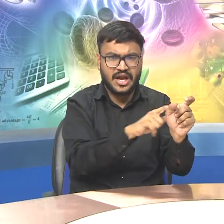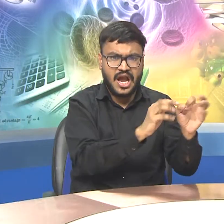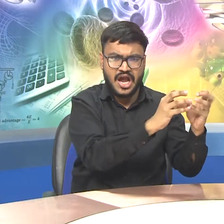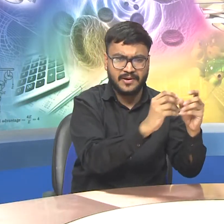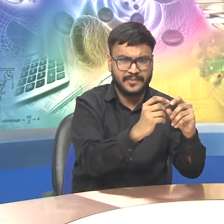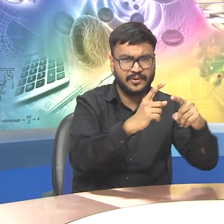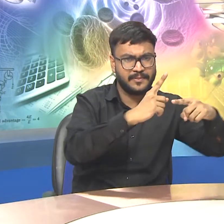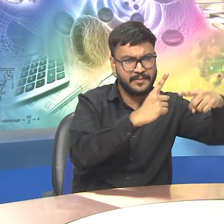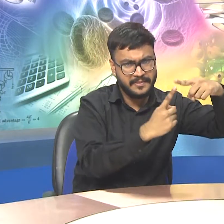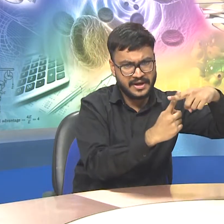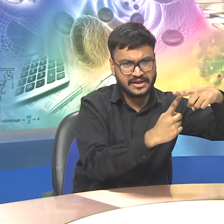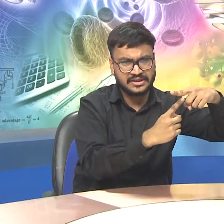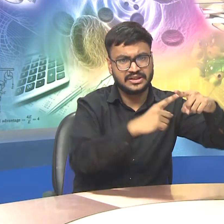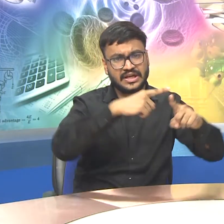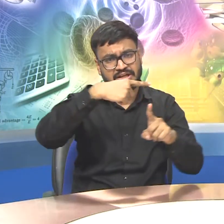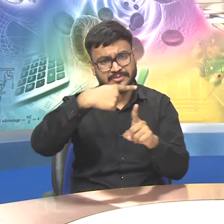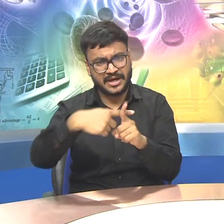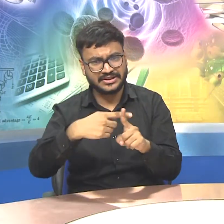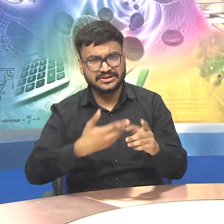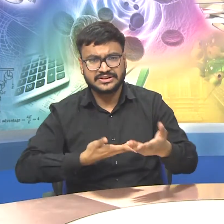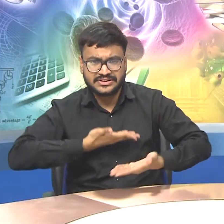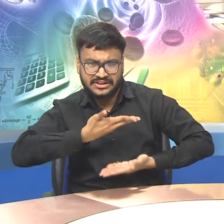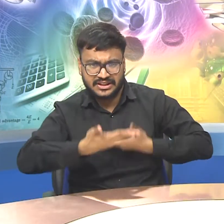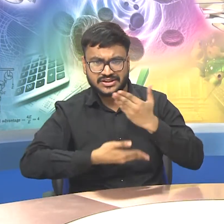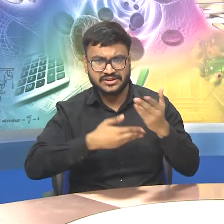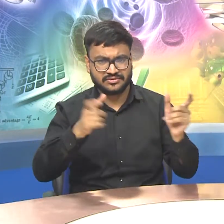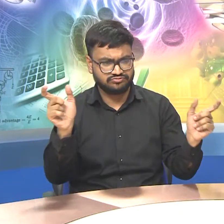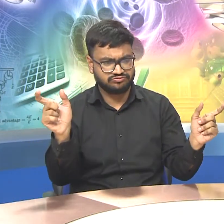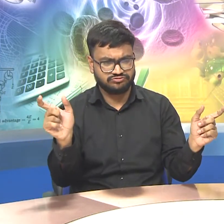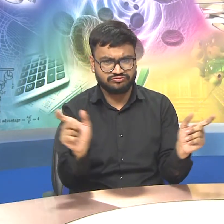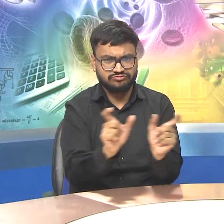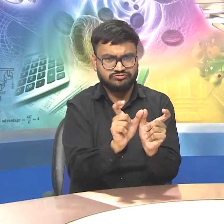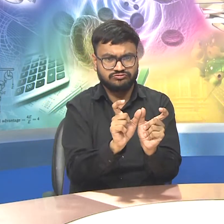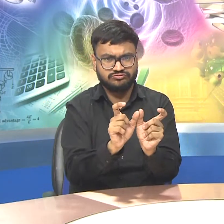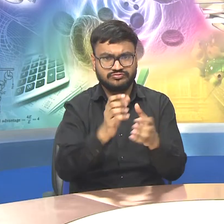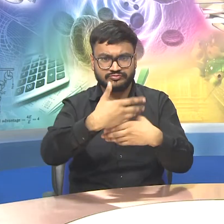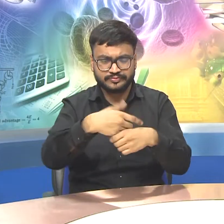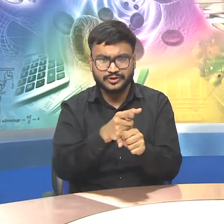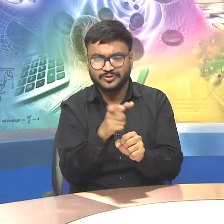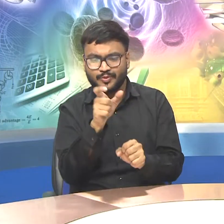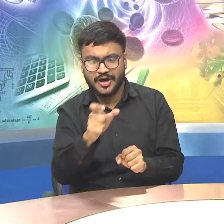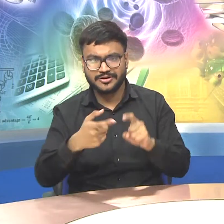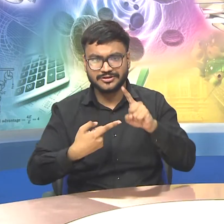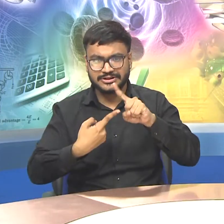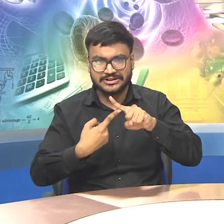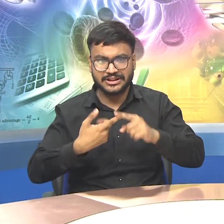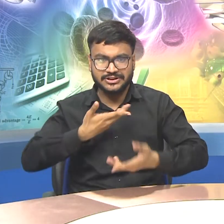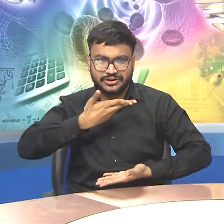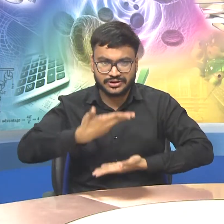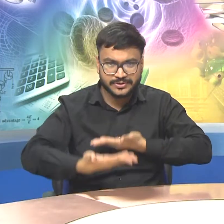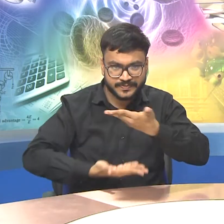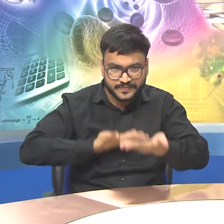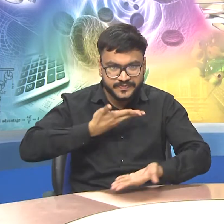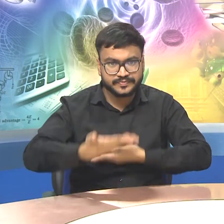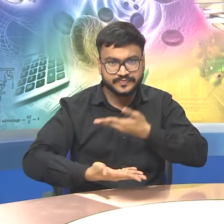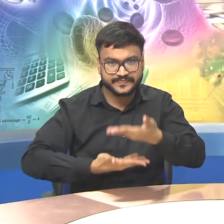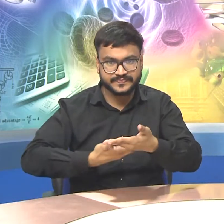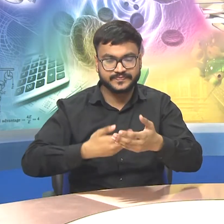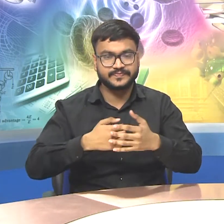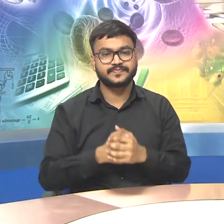It also has two different words, and combining them we get the sign of training.